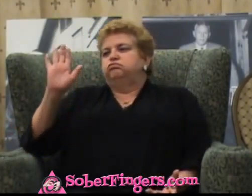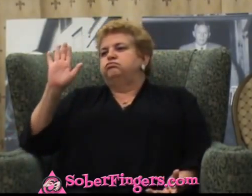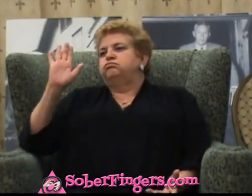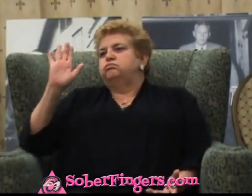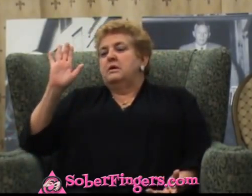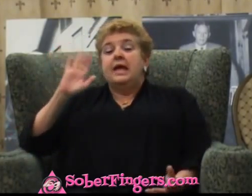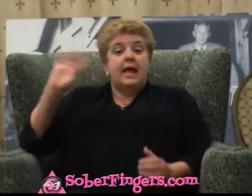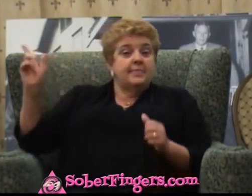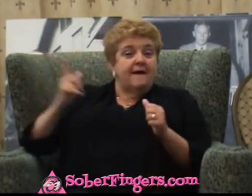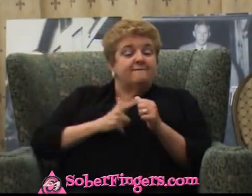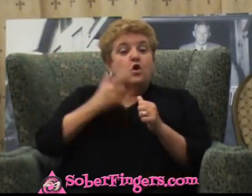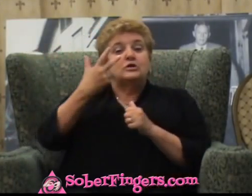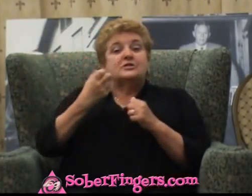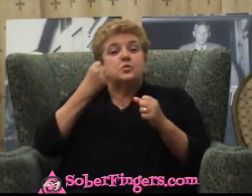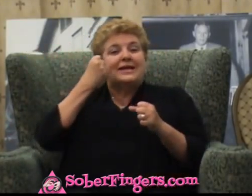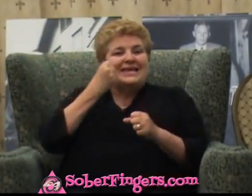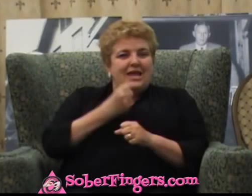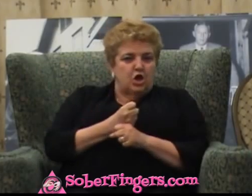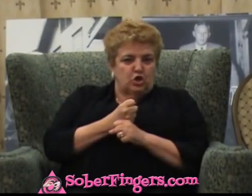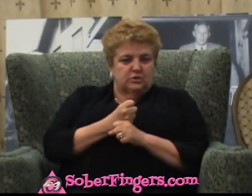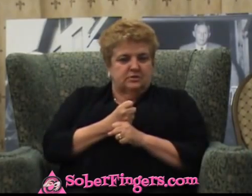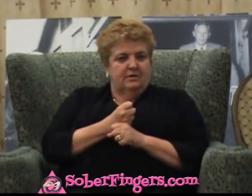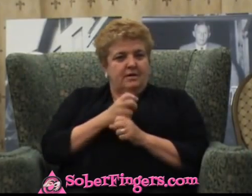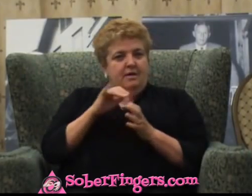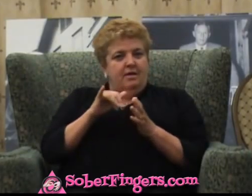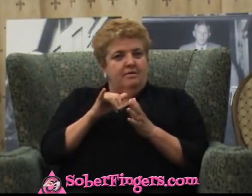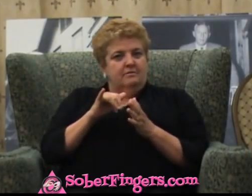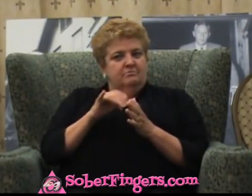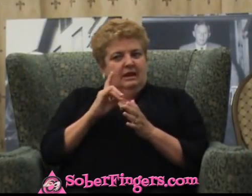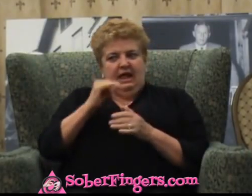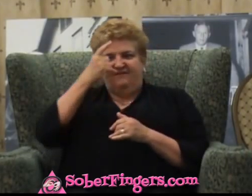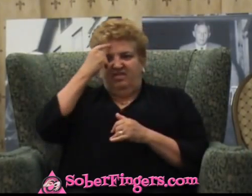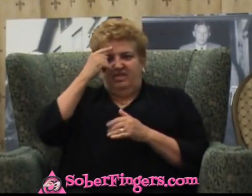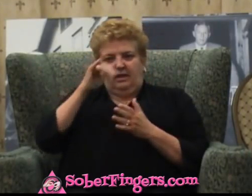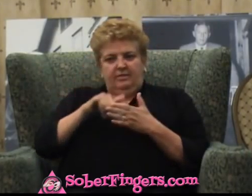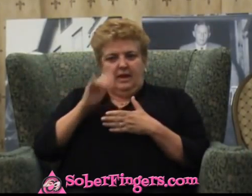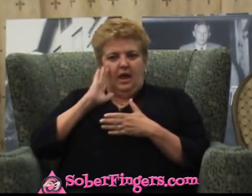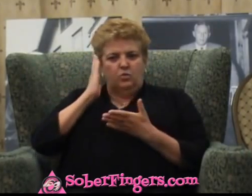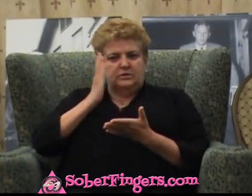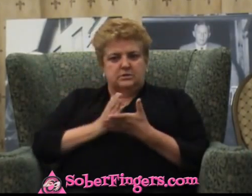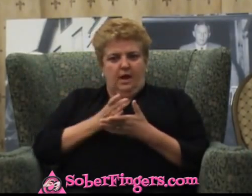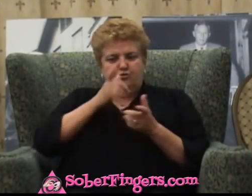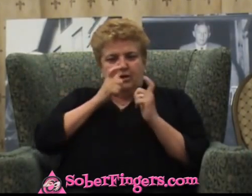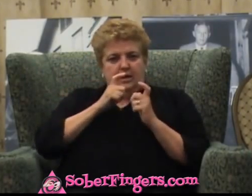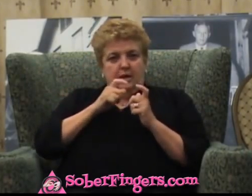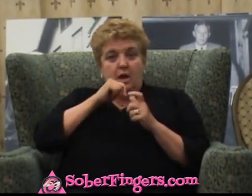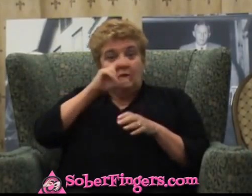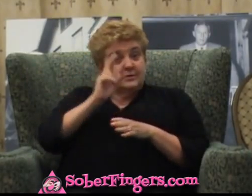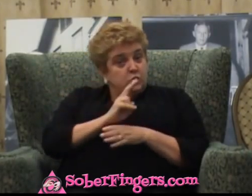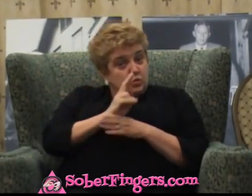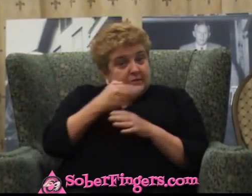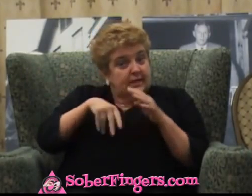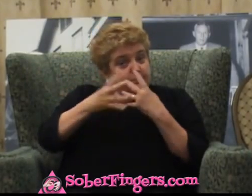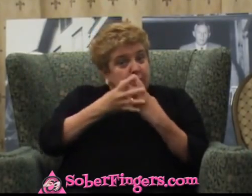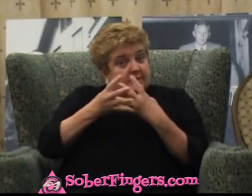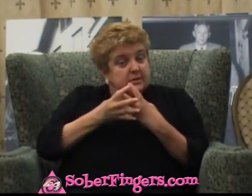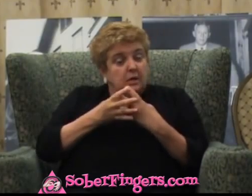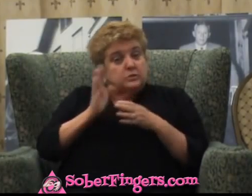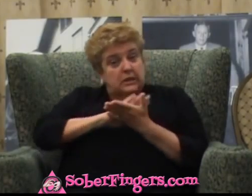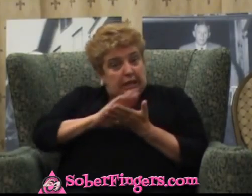3-year period had it occurred to me that I would stop drinking. I was clean. I didn't use in prison. And I didn't use for one reason.